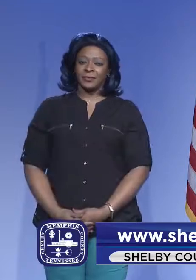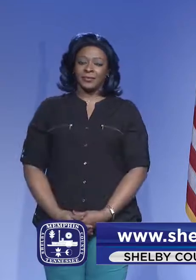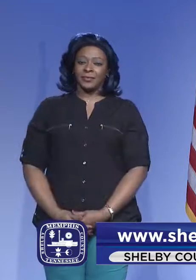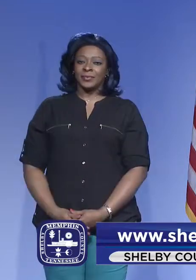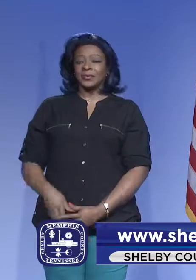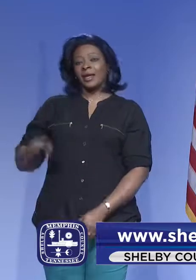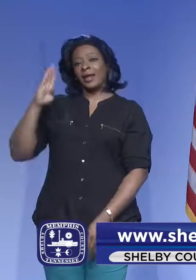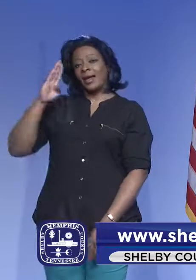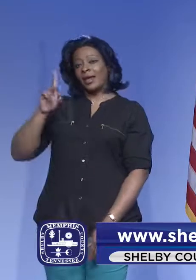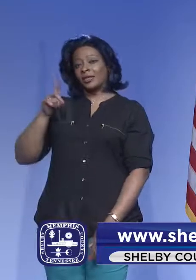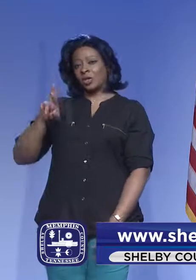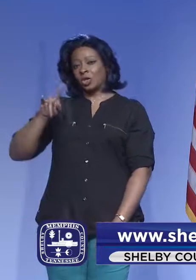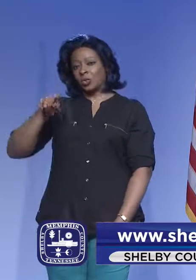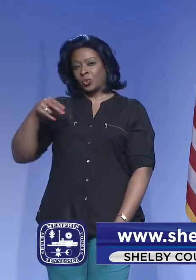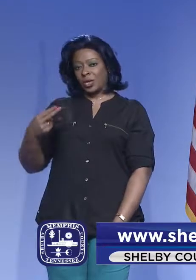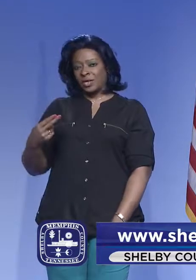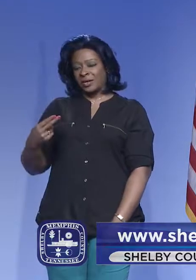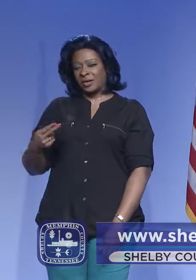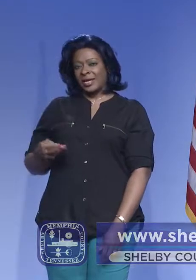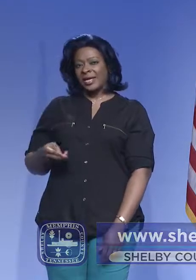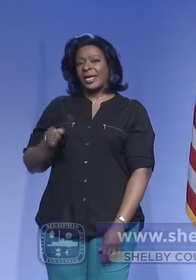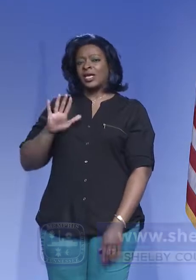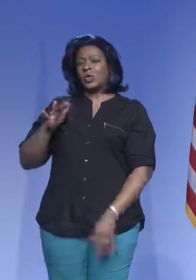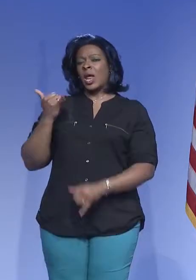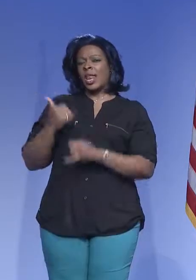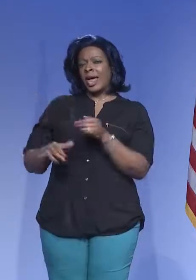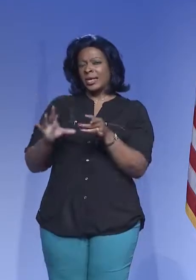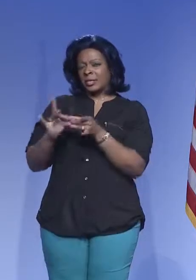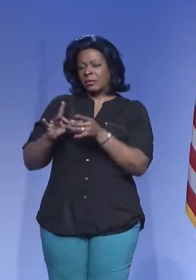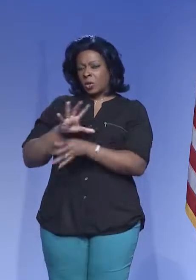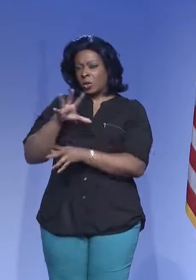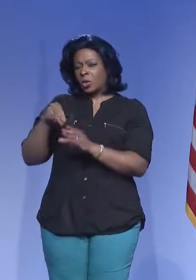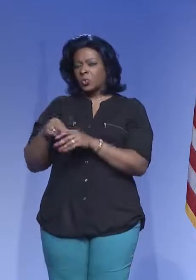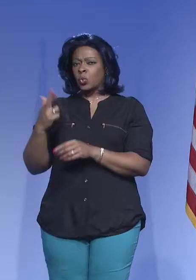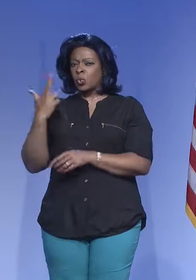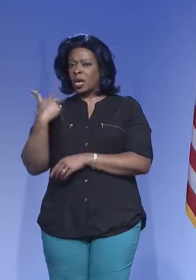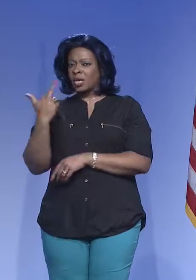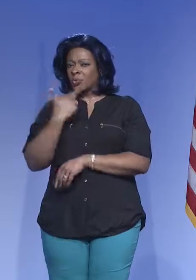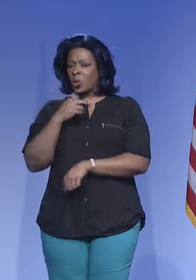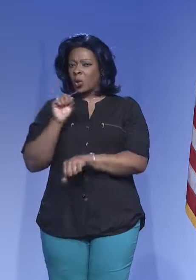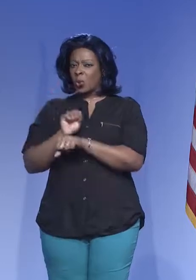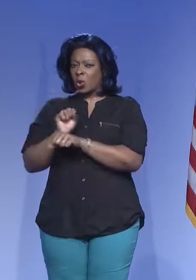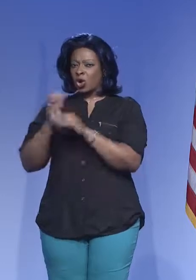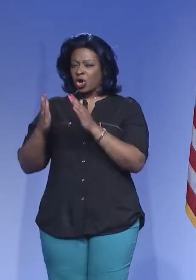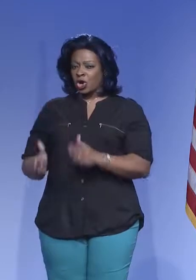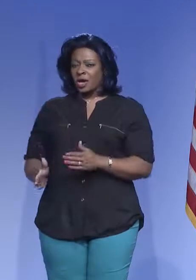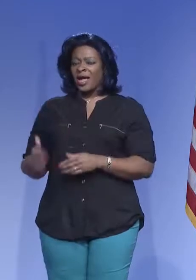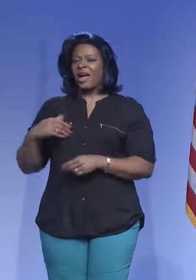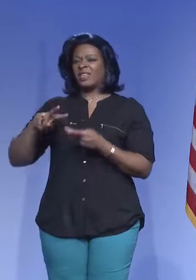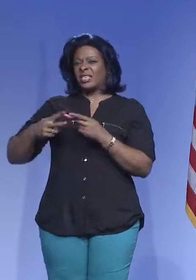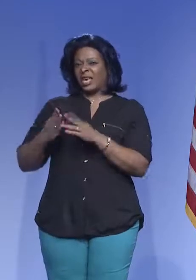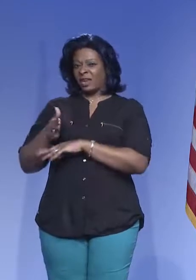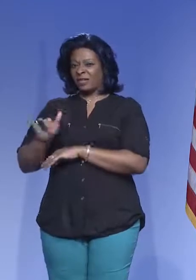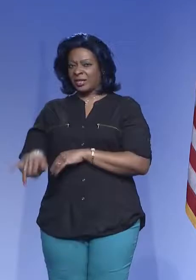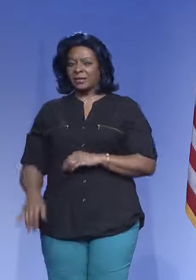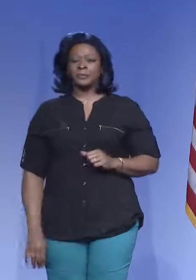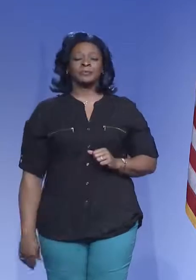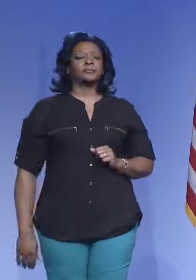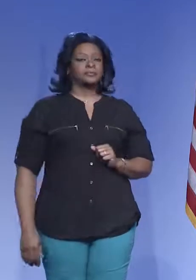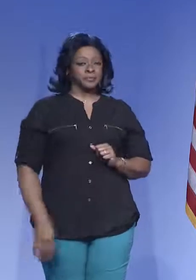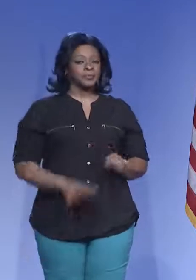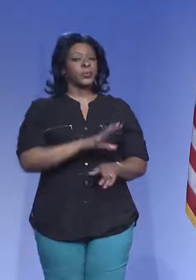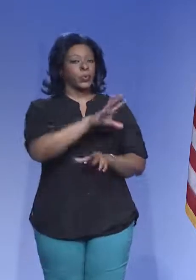Hi, Dr. Randolph. Does your last statement include restaurant workers? And then I have a follow-up. It